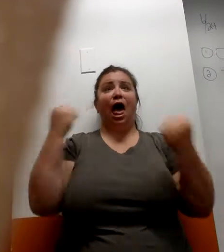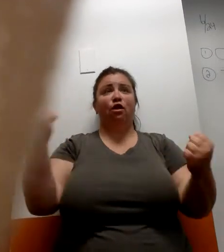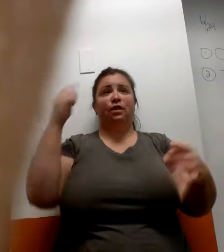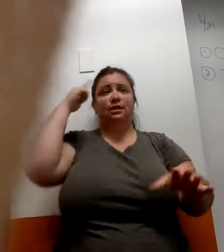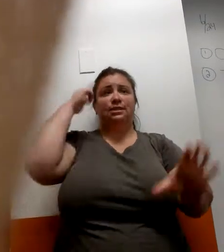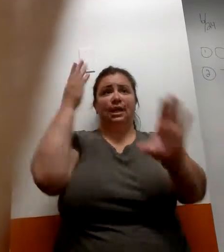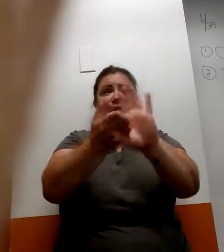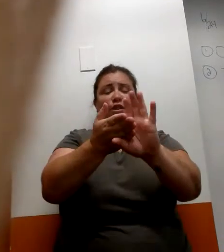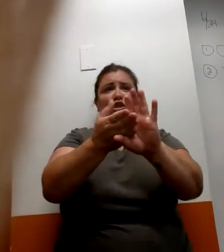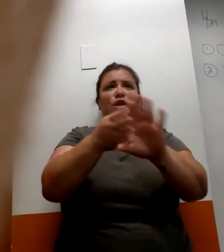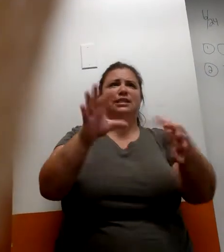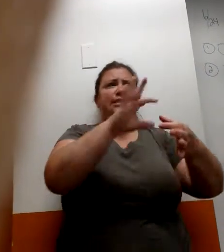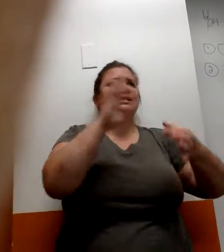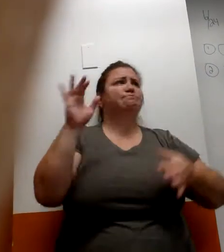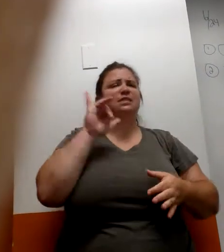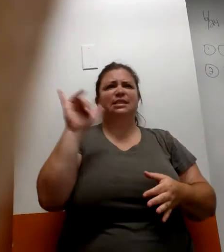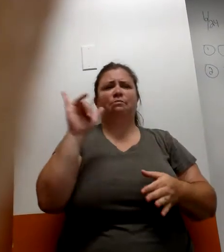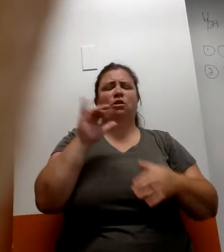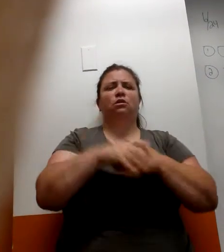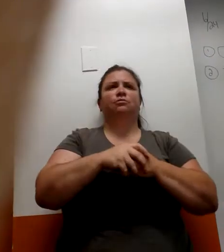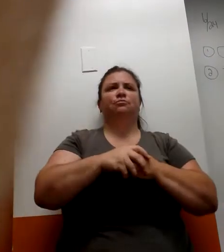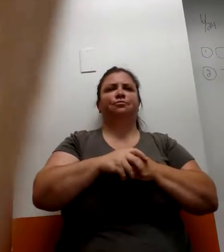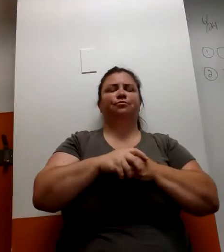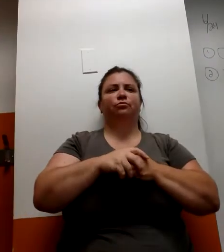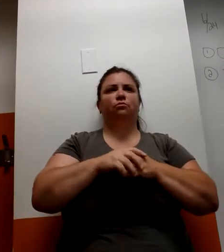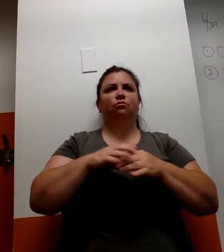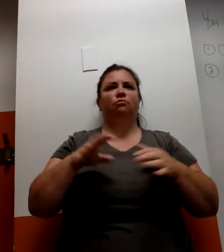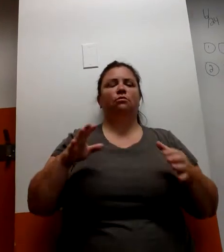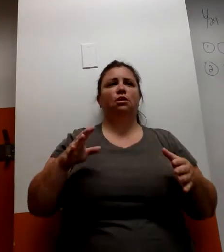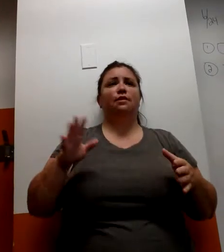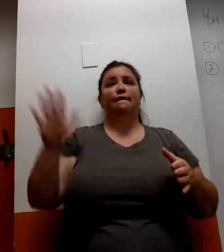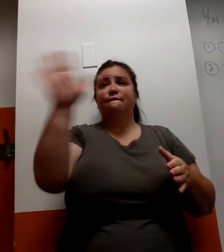similar, but seems to reside squarely in the field of psychology.